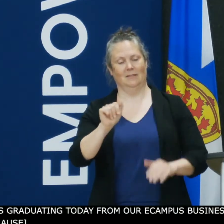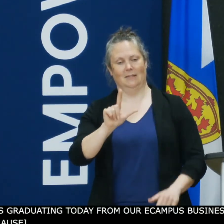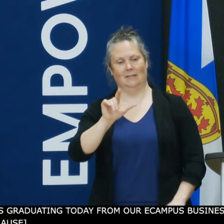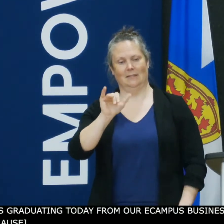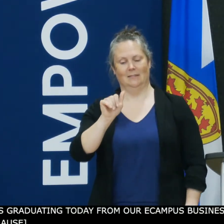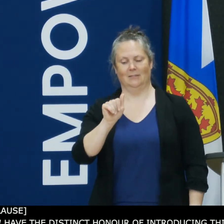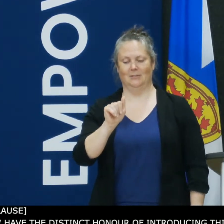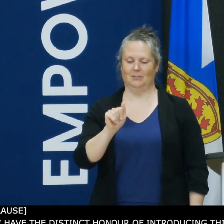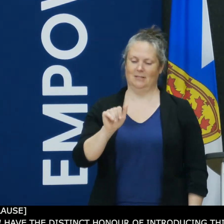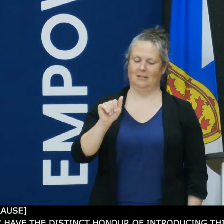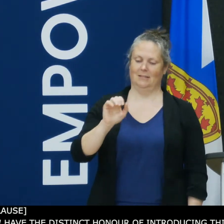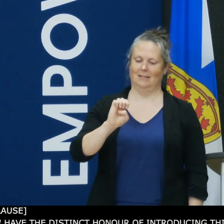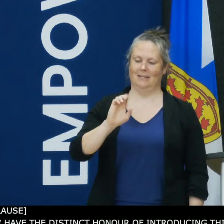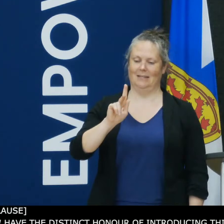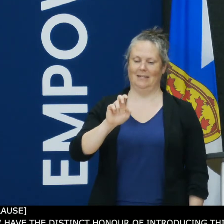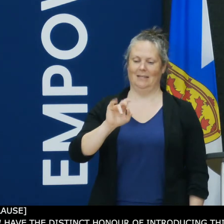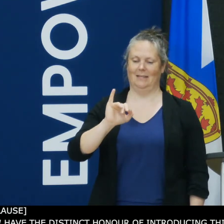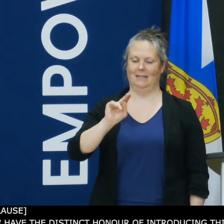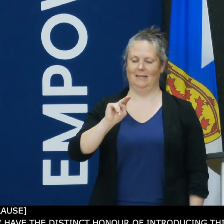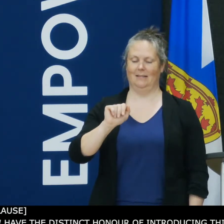was nominated this year